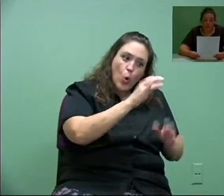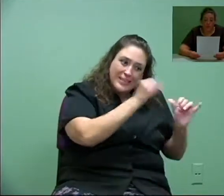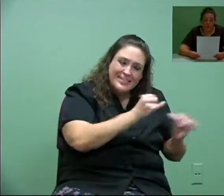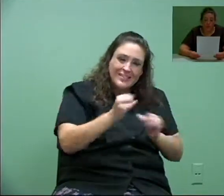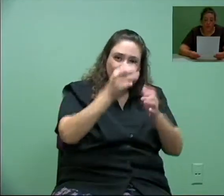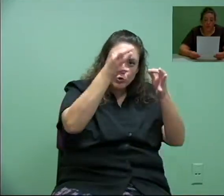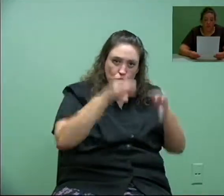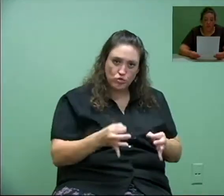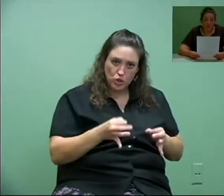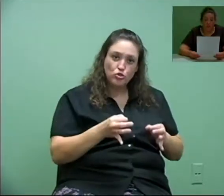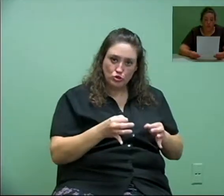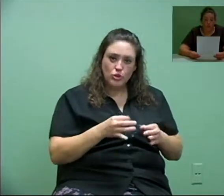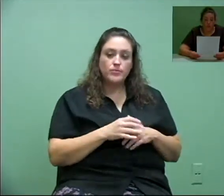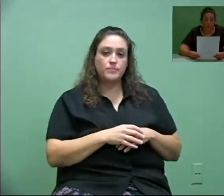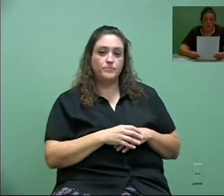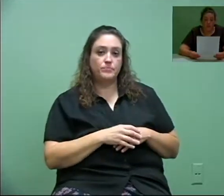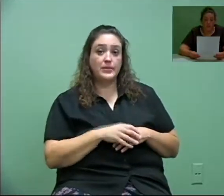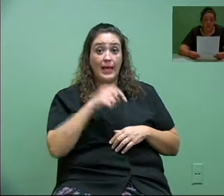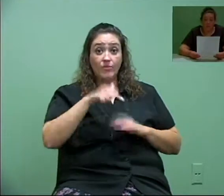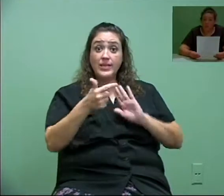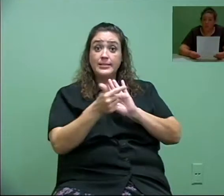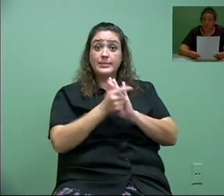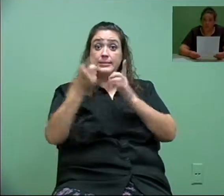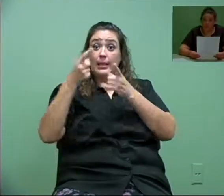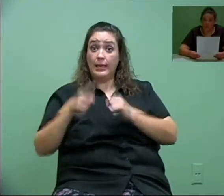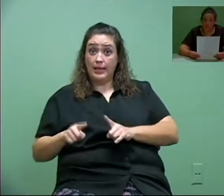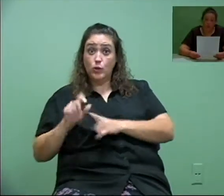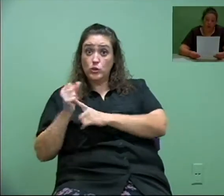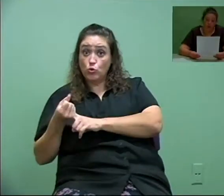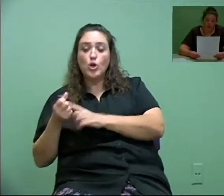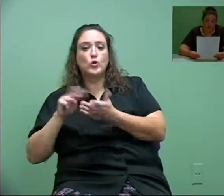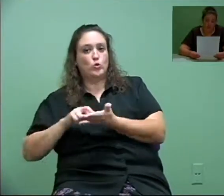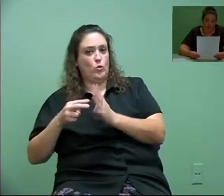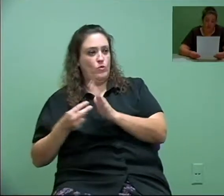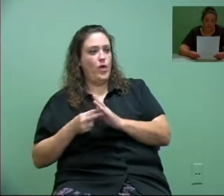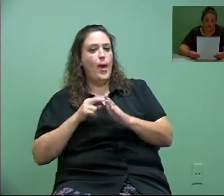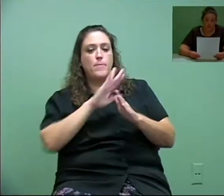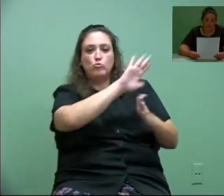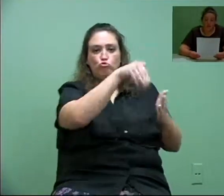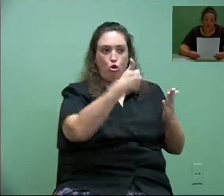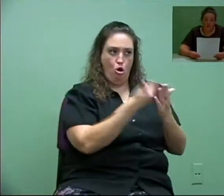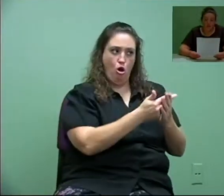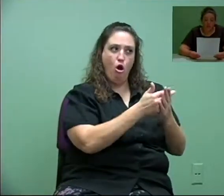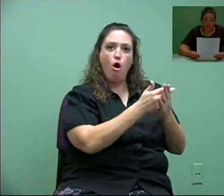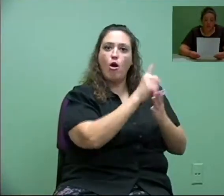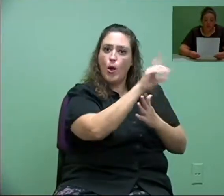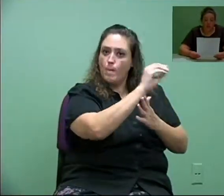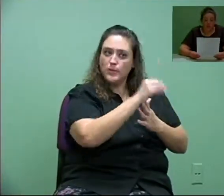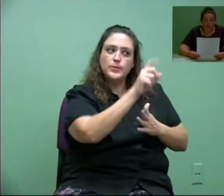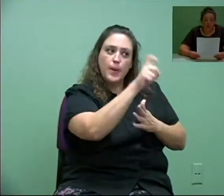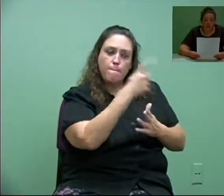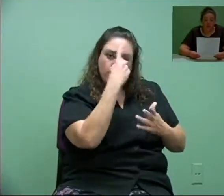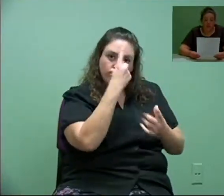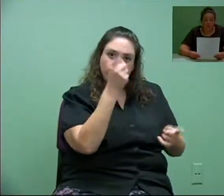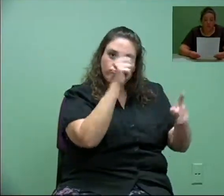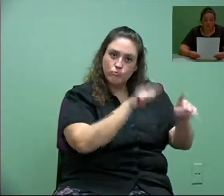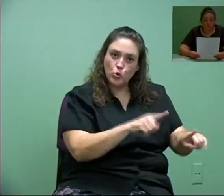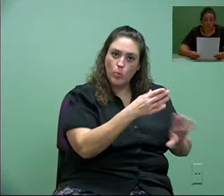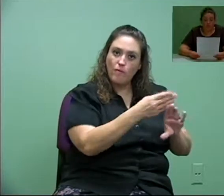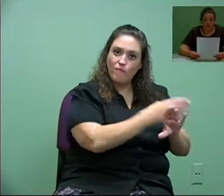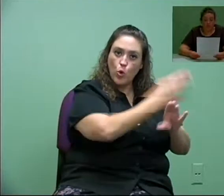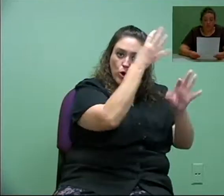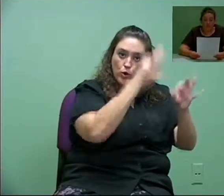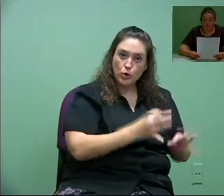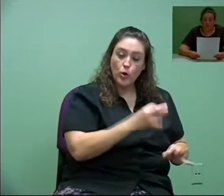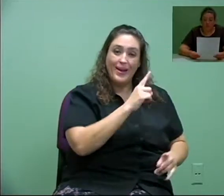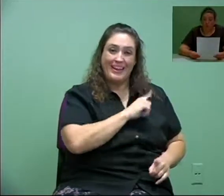must agree with the verdict before the defendant can be found guilty or not guilty. In reaching your verdict, you may not use